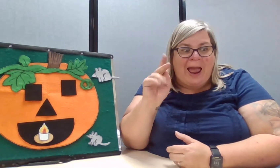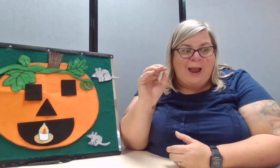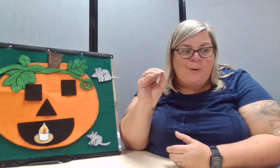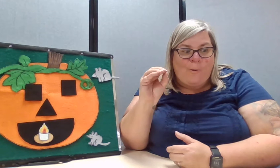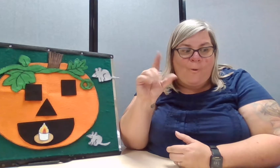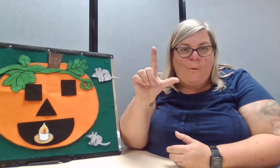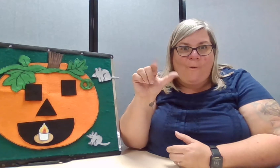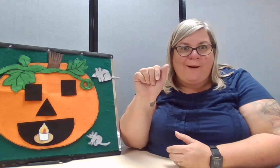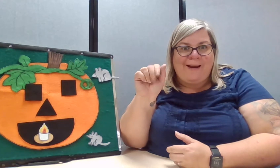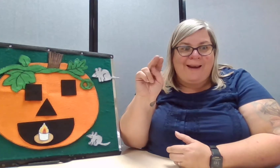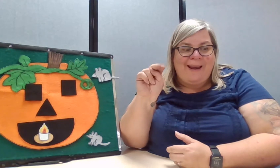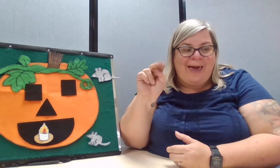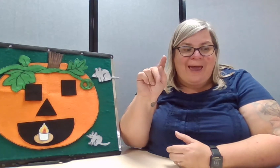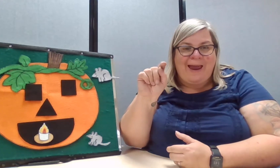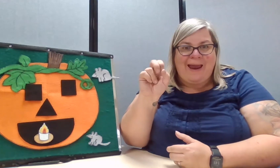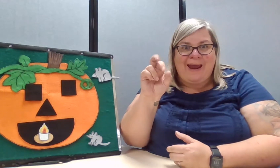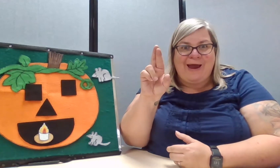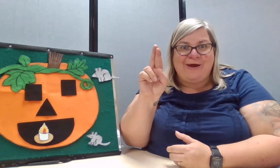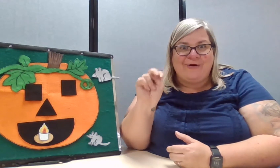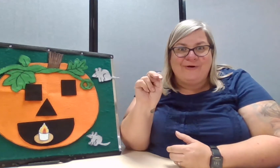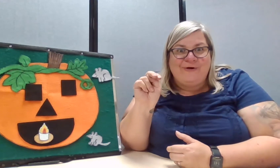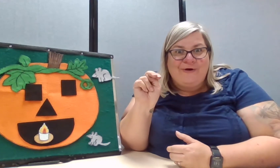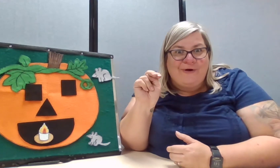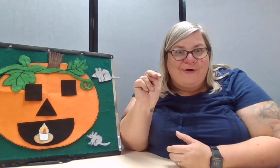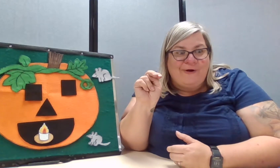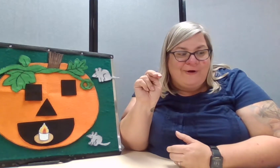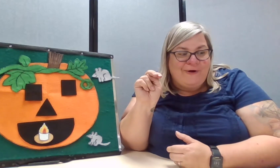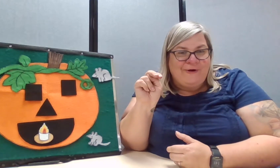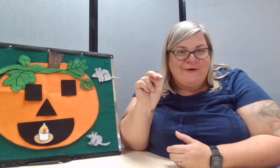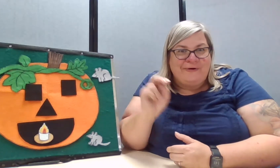It looks like a jack-o'-lantern.